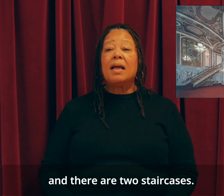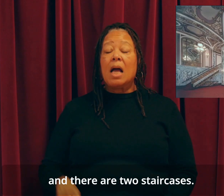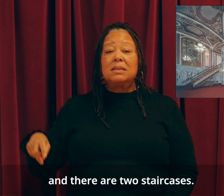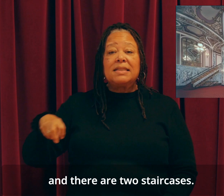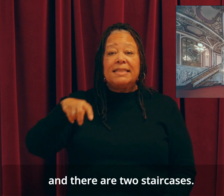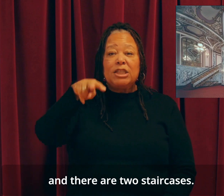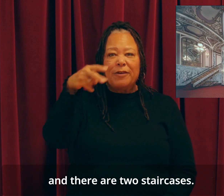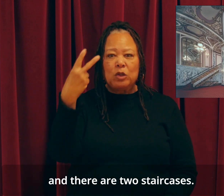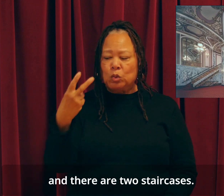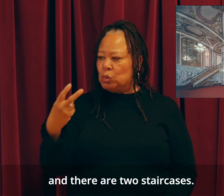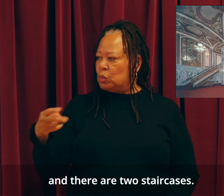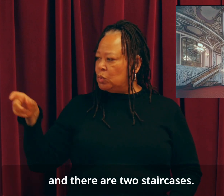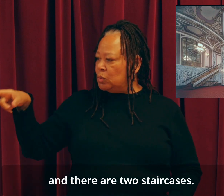and there are 2 staircases.